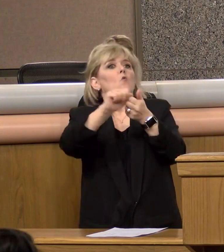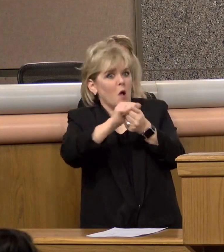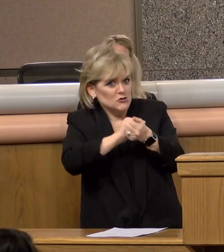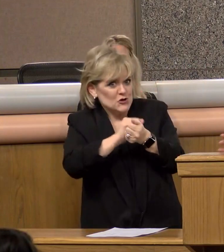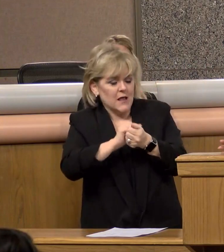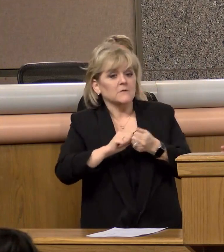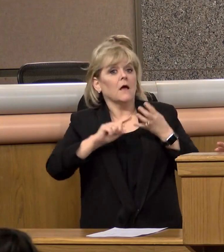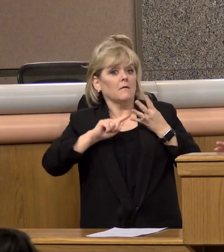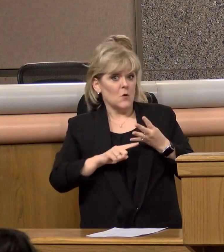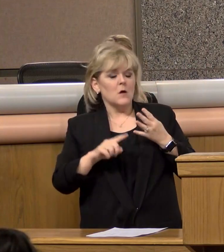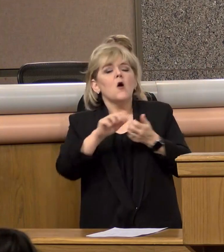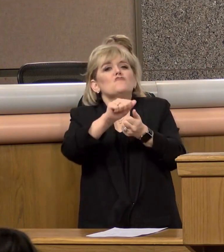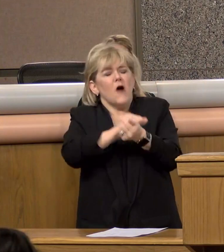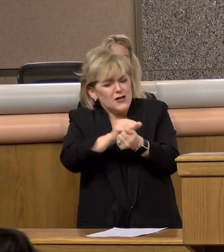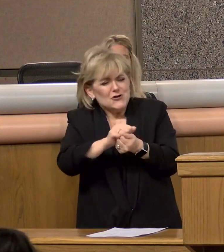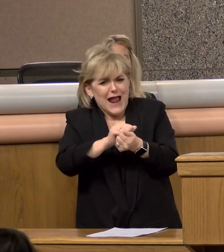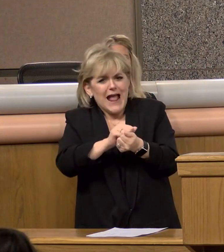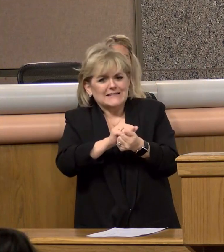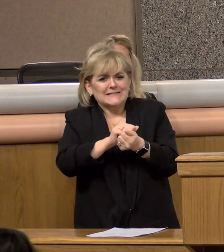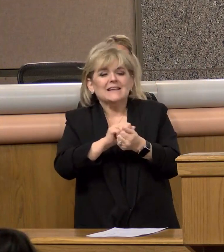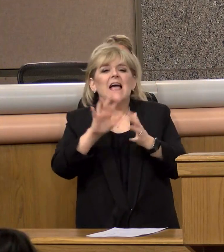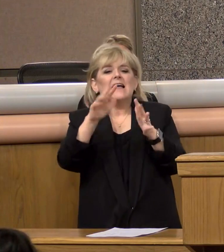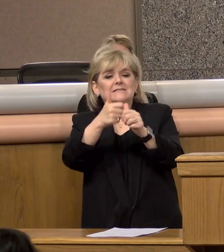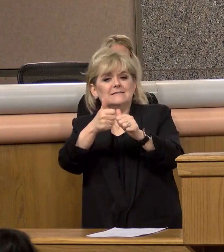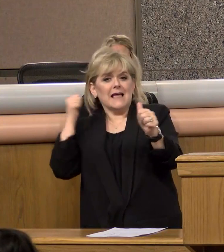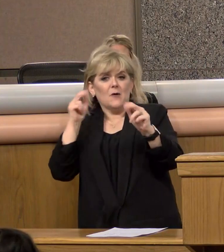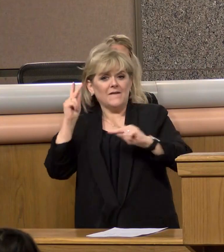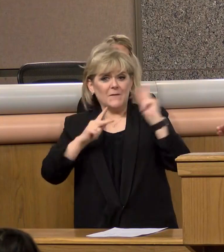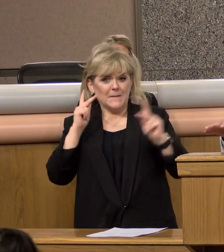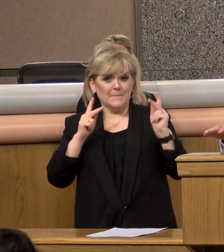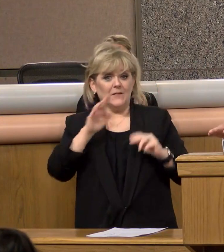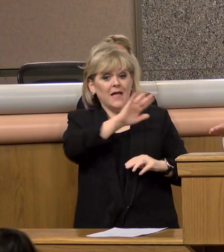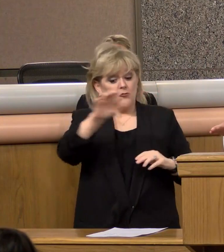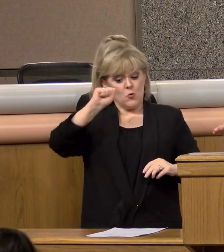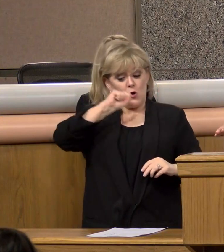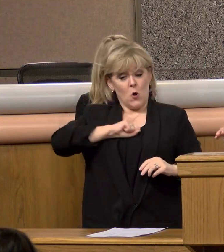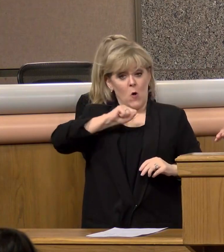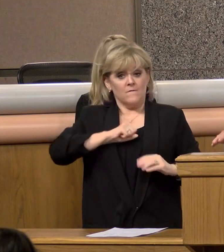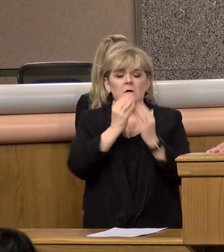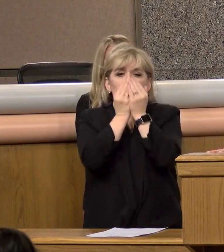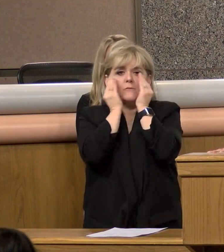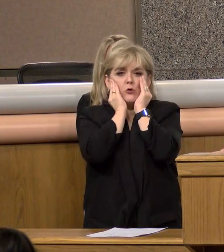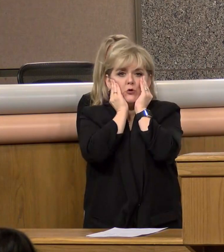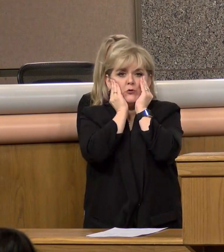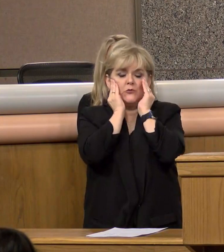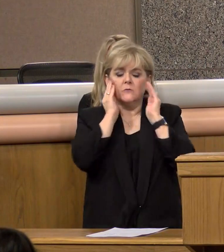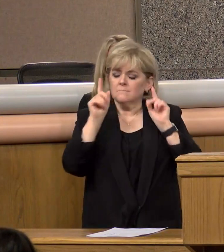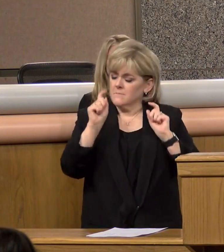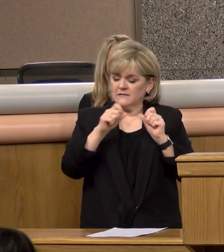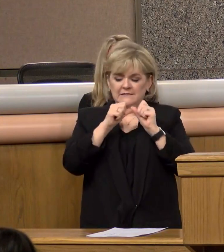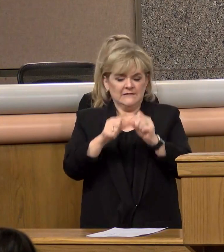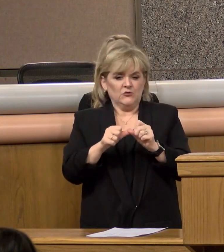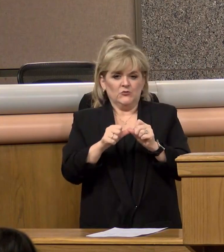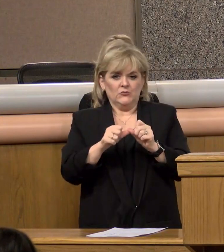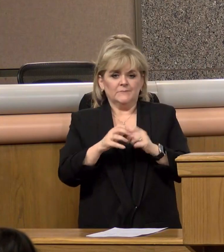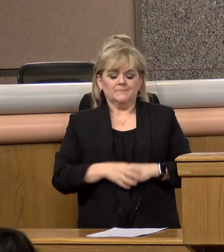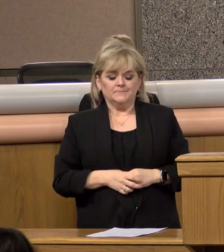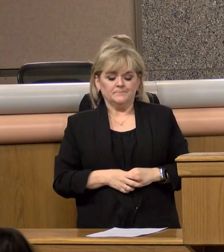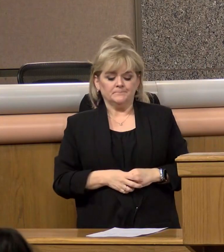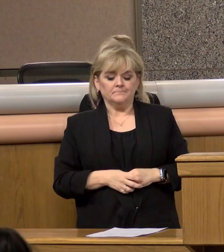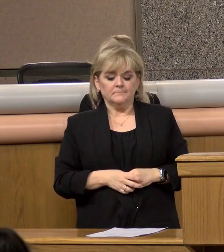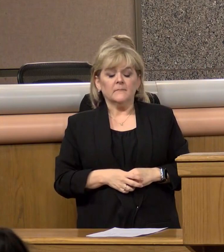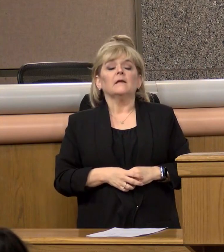and then stay away from people and cover your cough. We got to keep doing that. The other thing here is that if you've